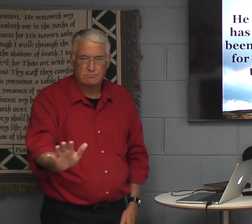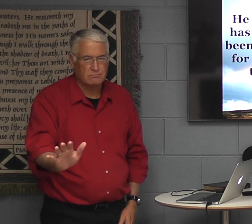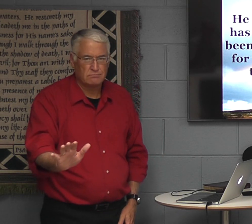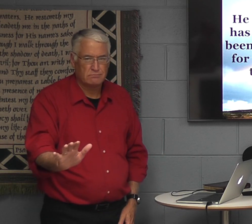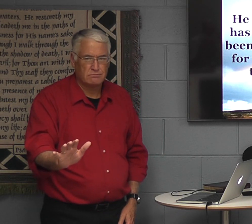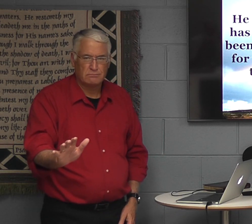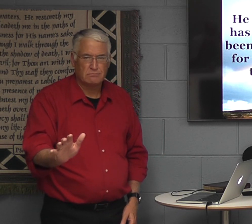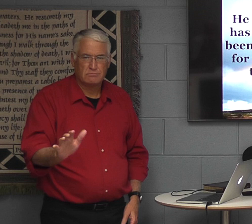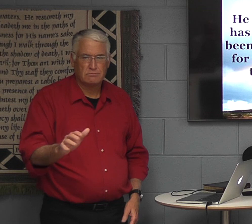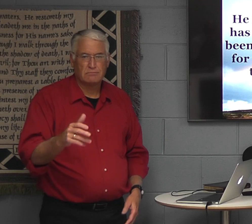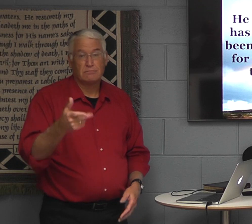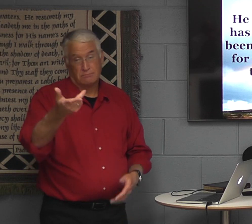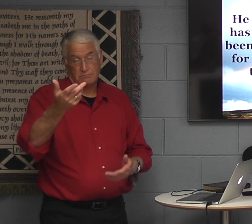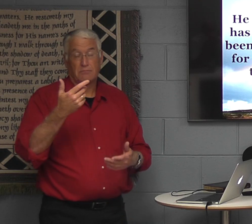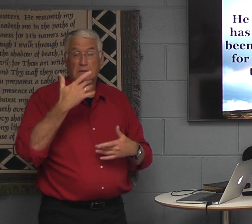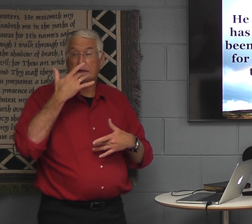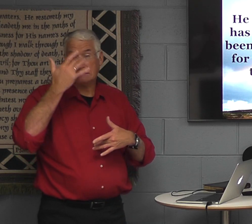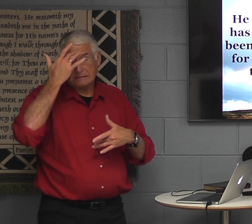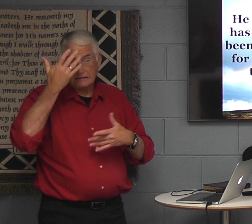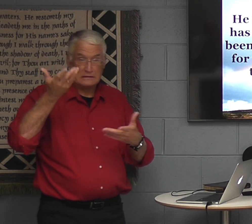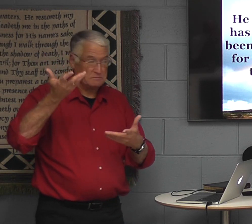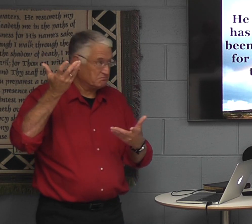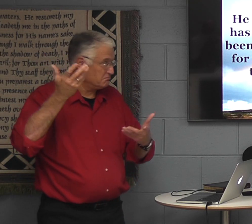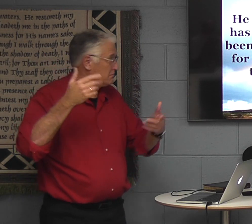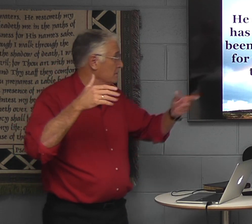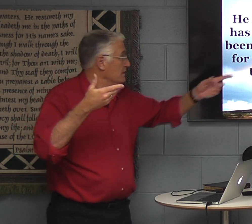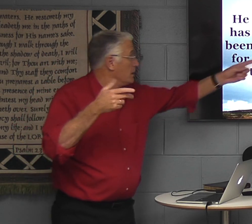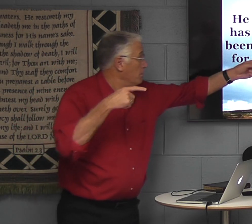He could not eat it. It could have been sick.